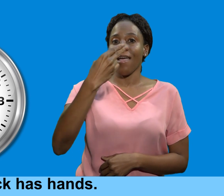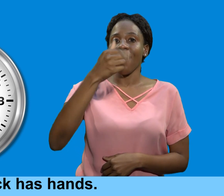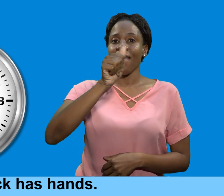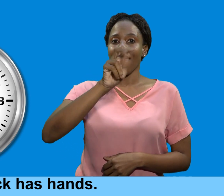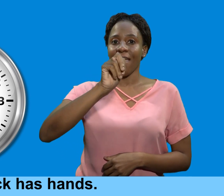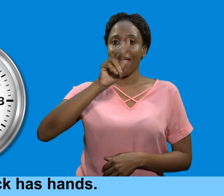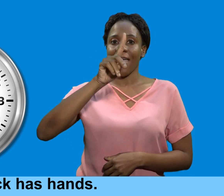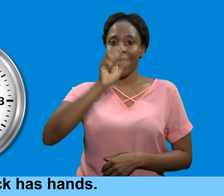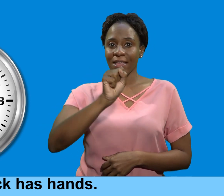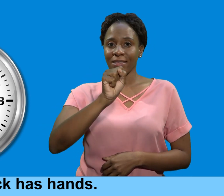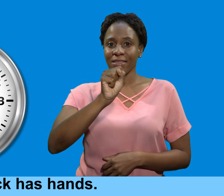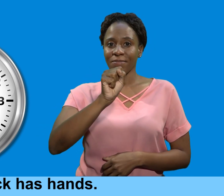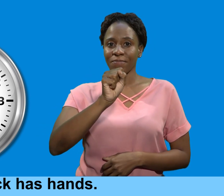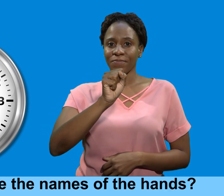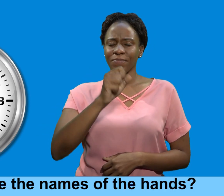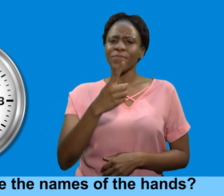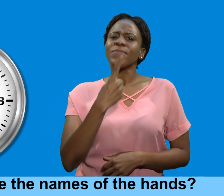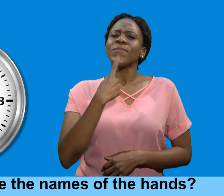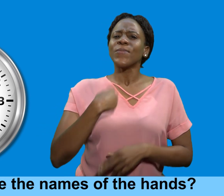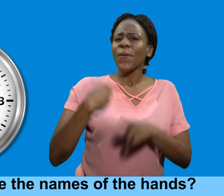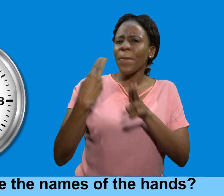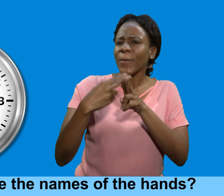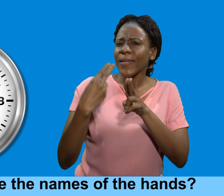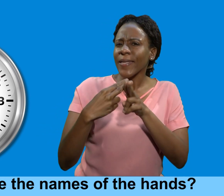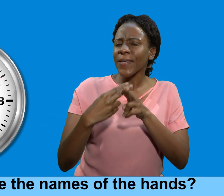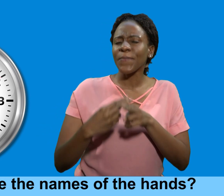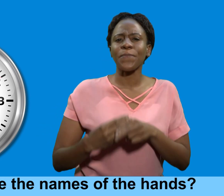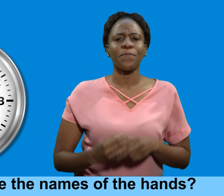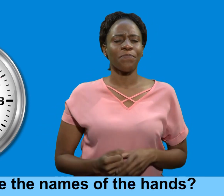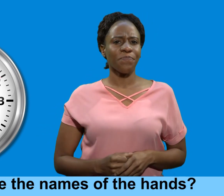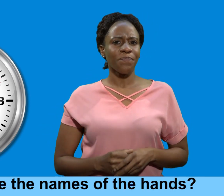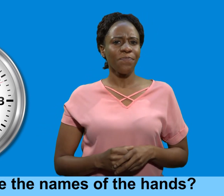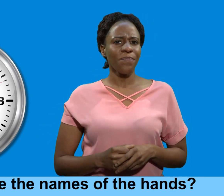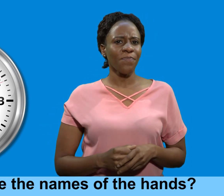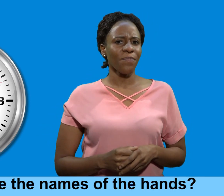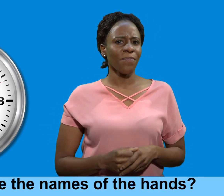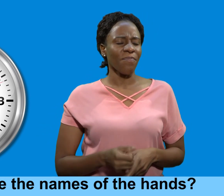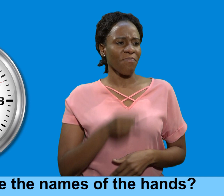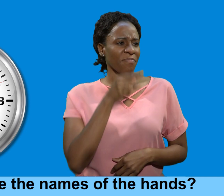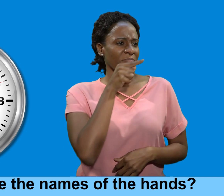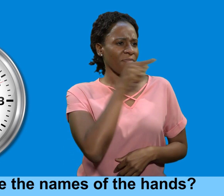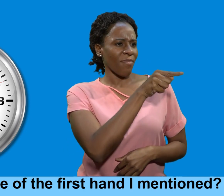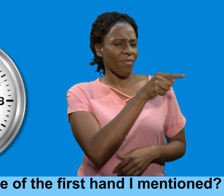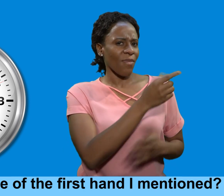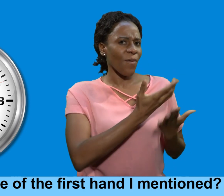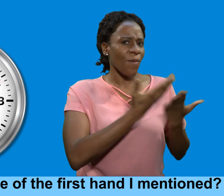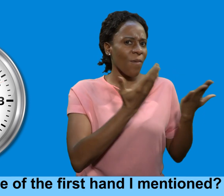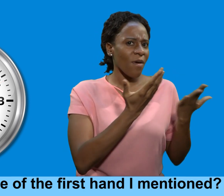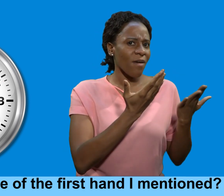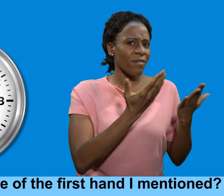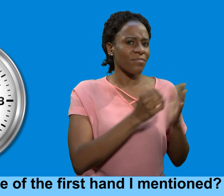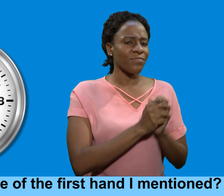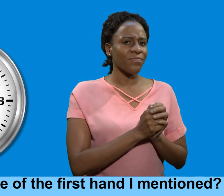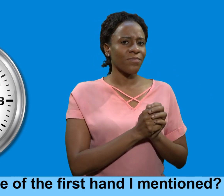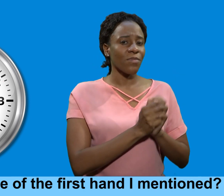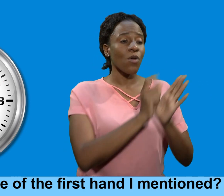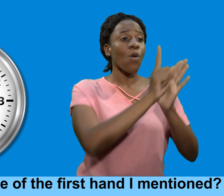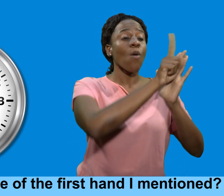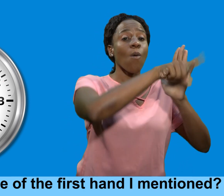Again, the clock has hands. Can you tell me the names of the hands? What's the name of the first hand I